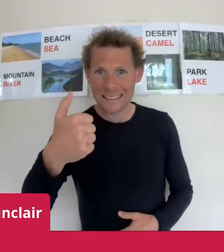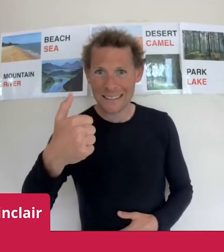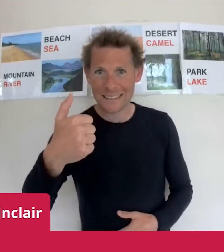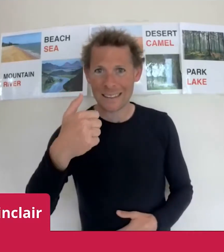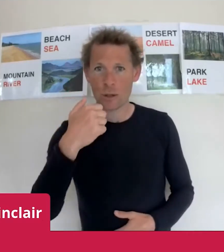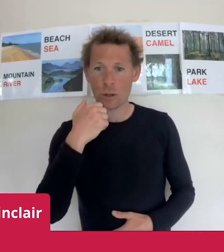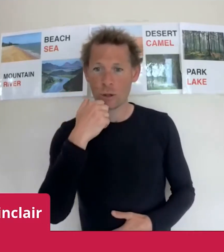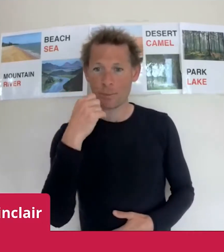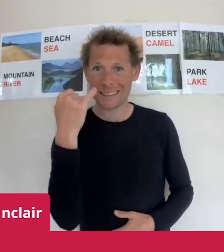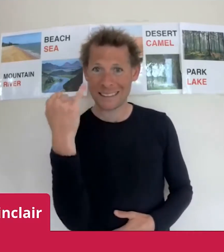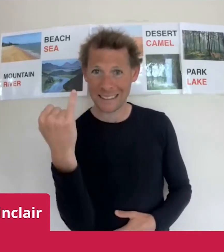Now, number 6.